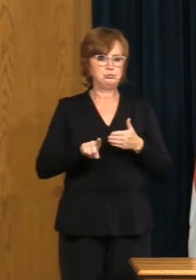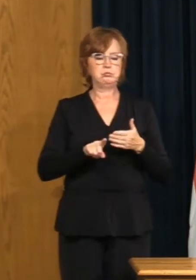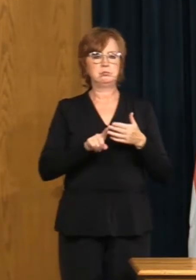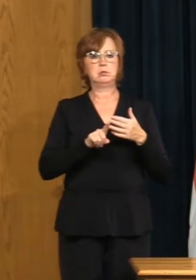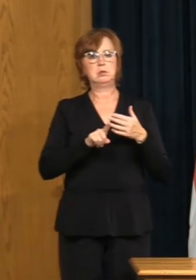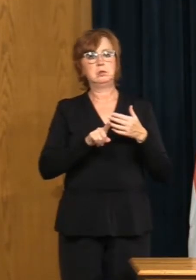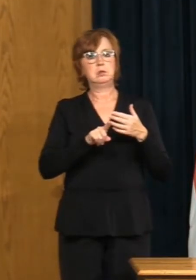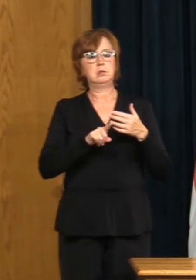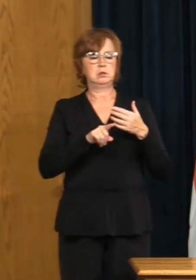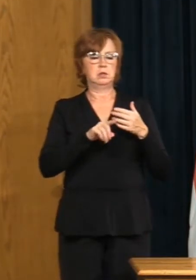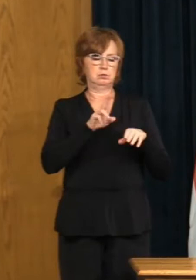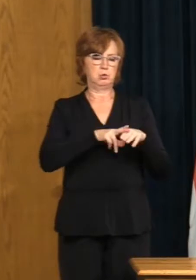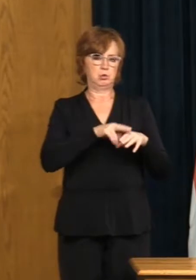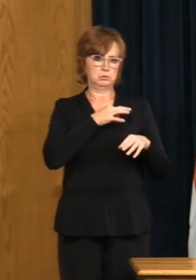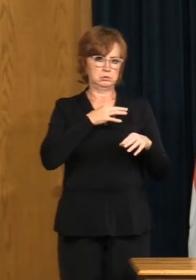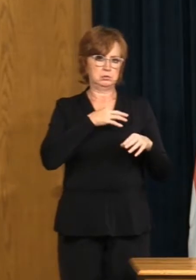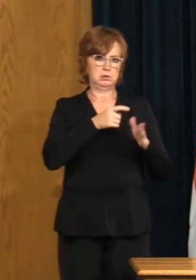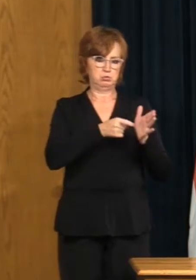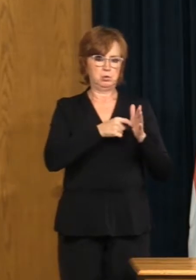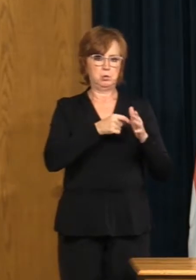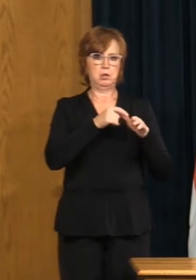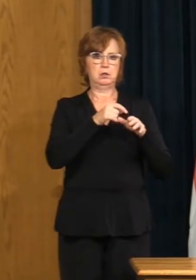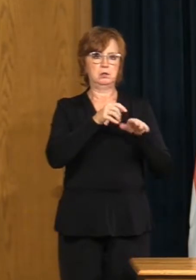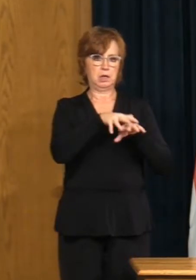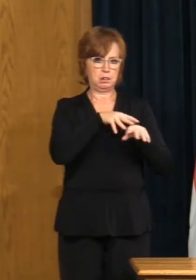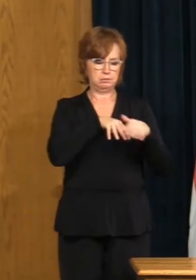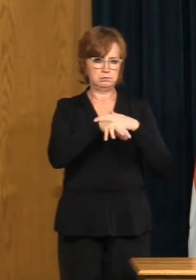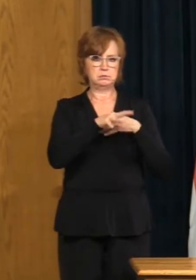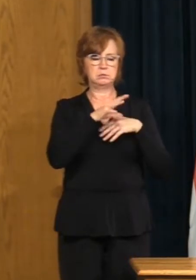proper PPE for those staff that would be caring for that resident.